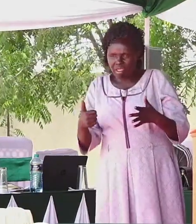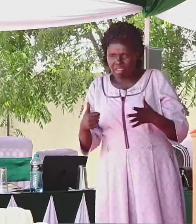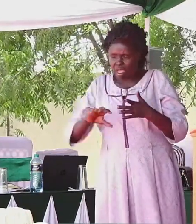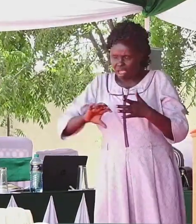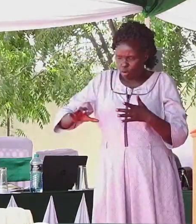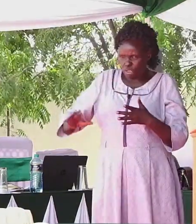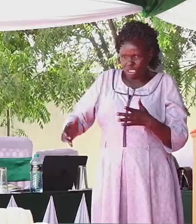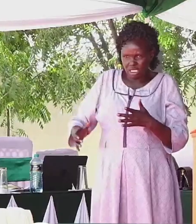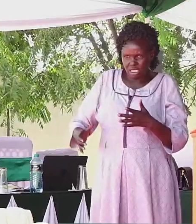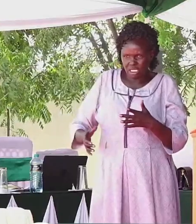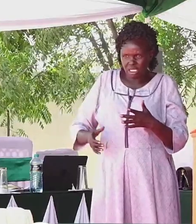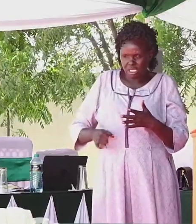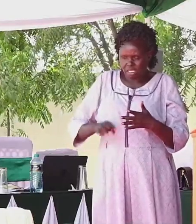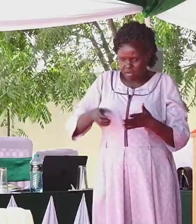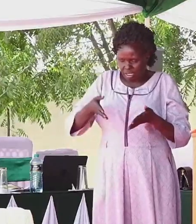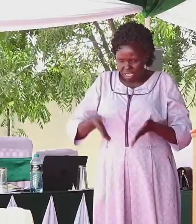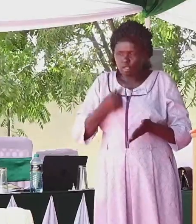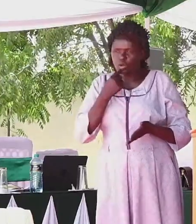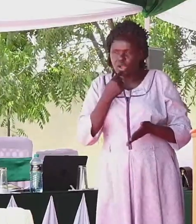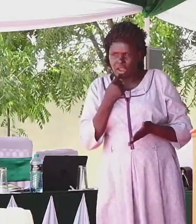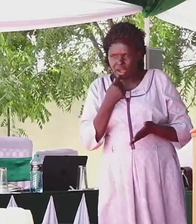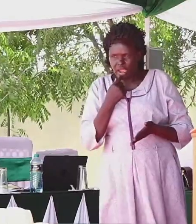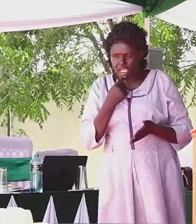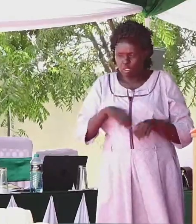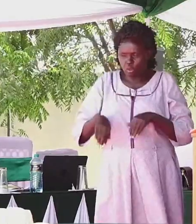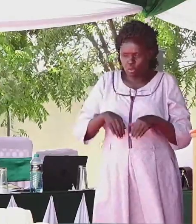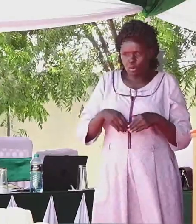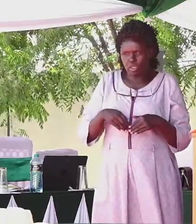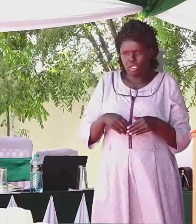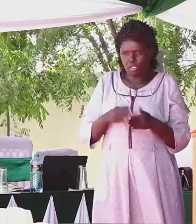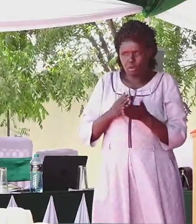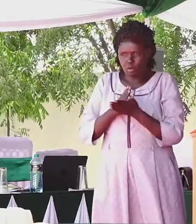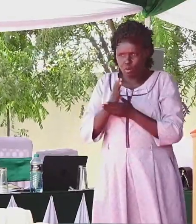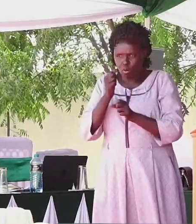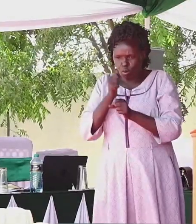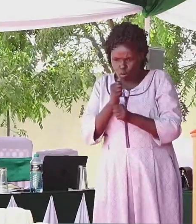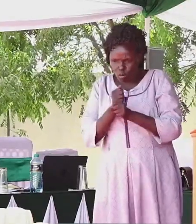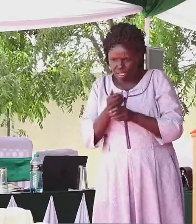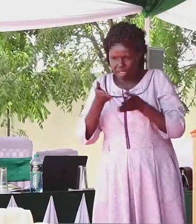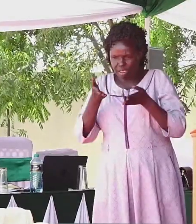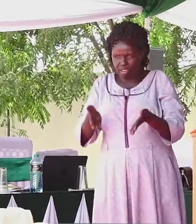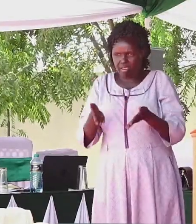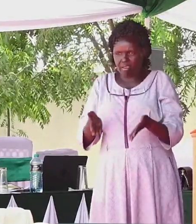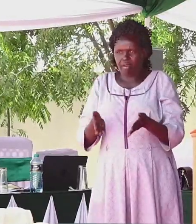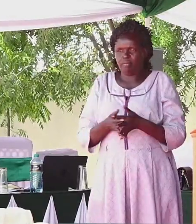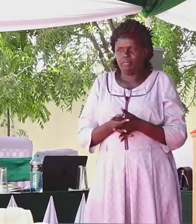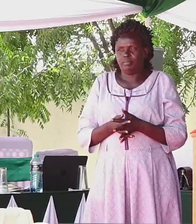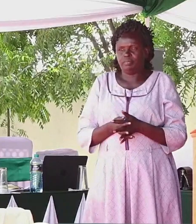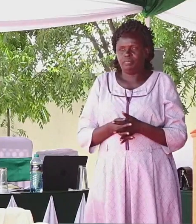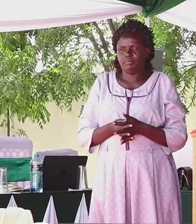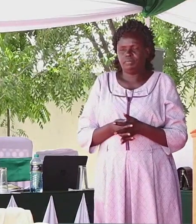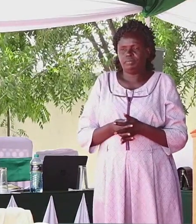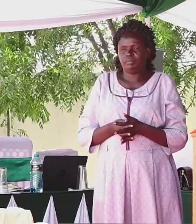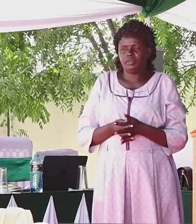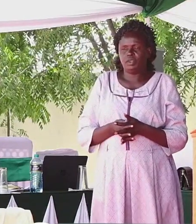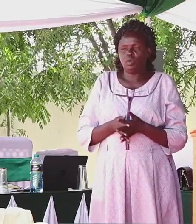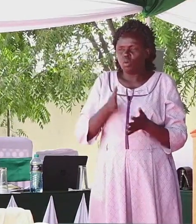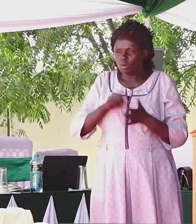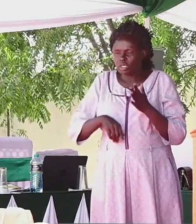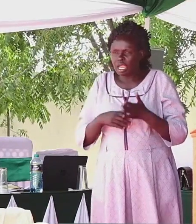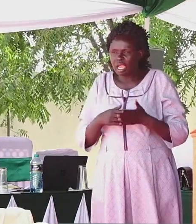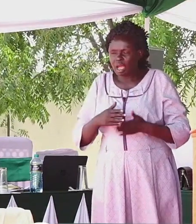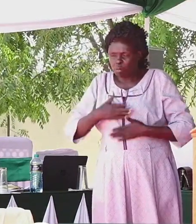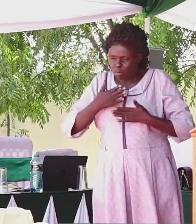and even our county here in Turkana is doing through the work that they're exhibiting. We want to appreciate in a